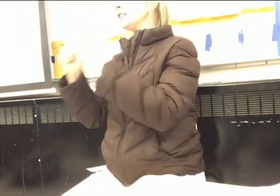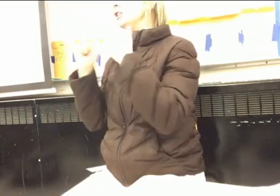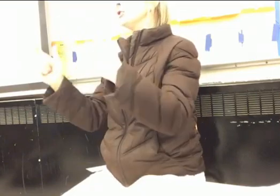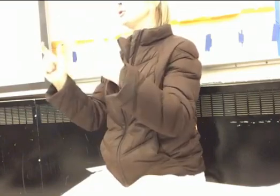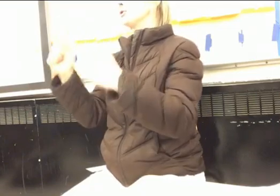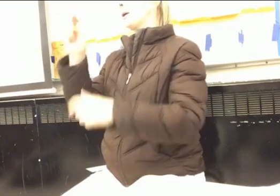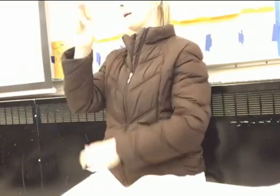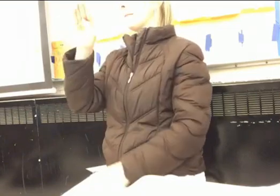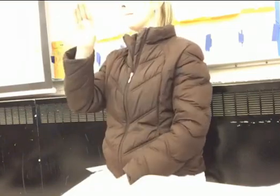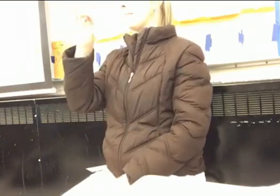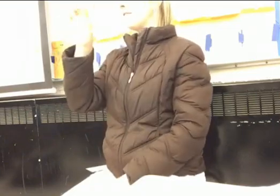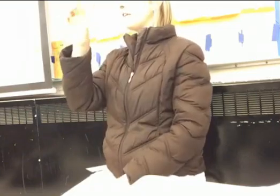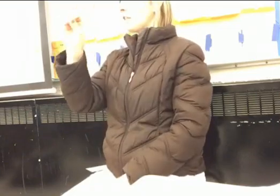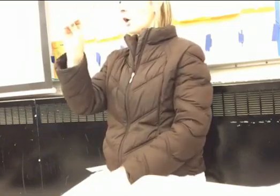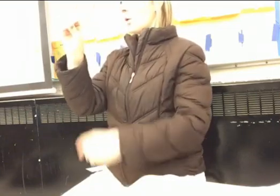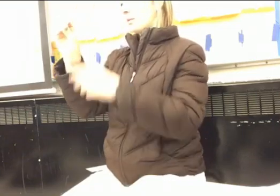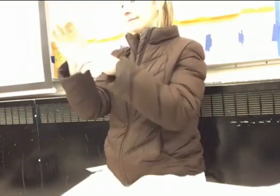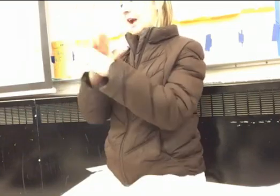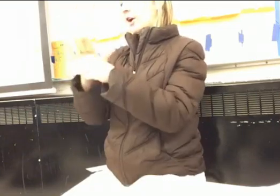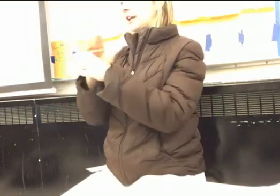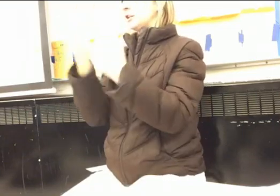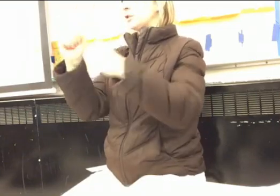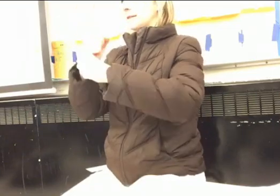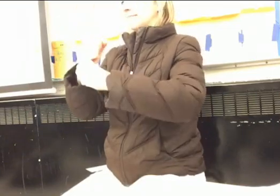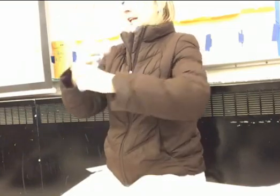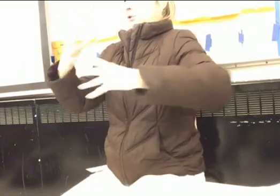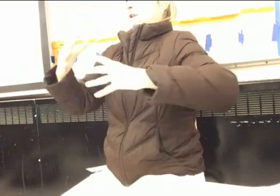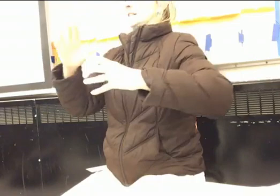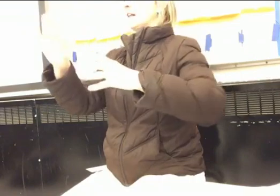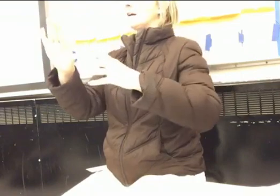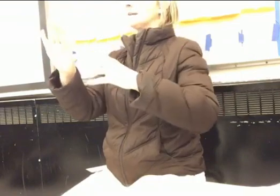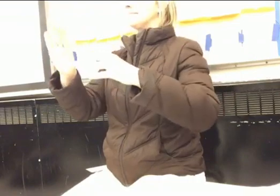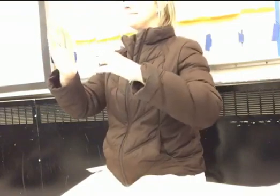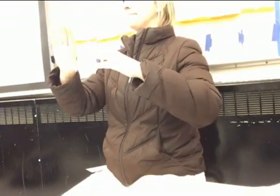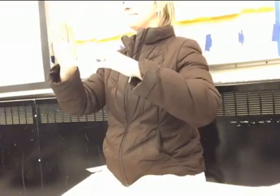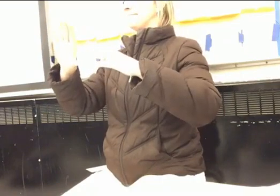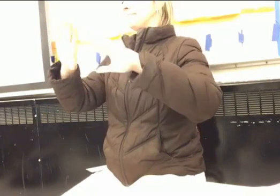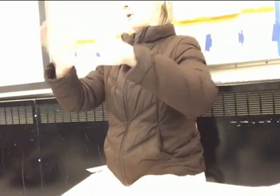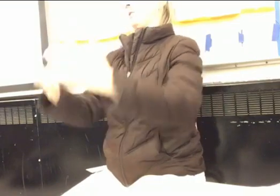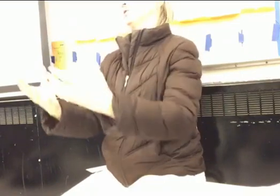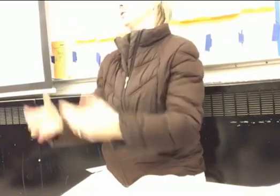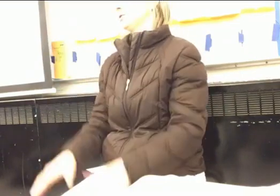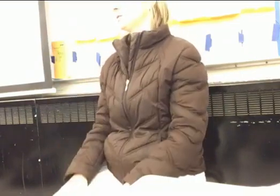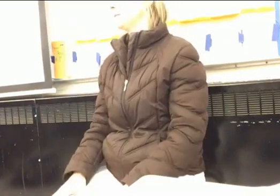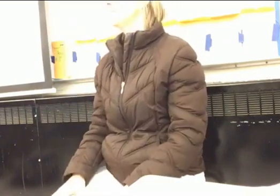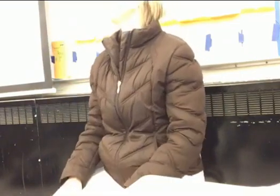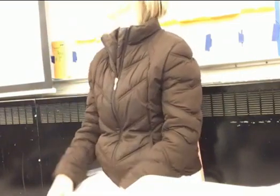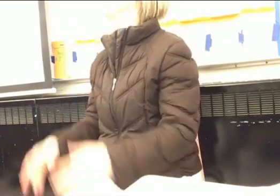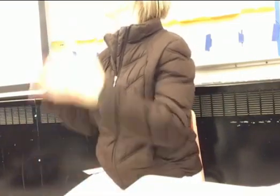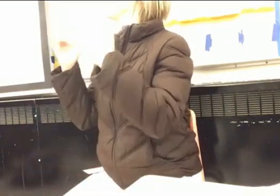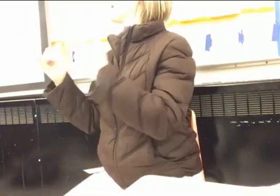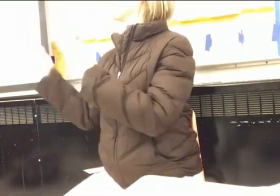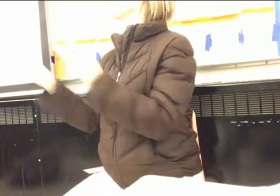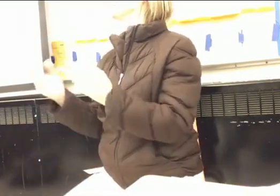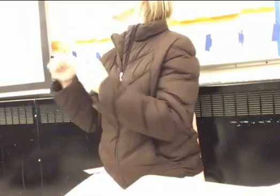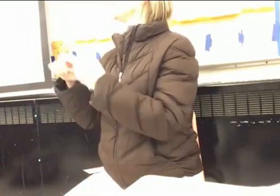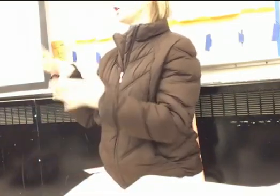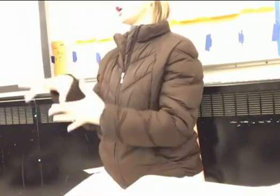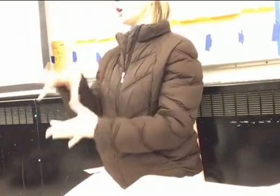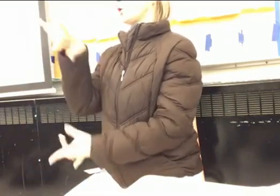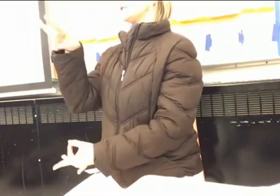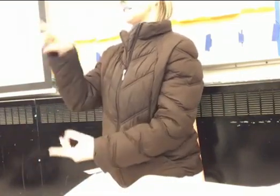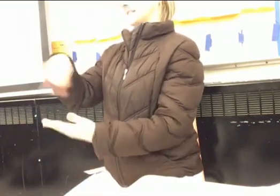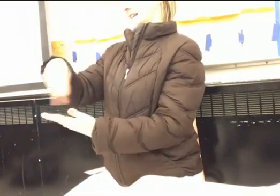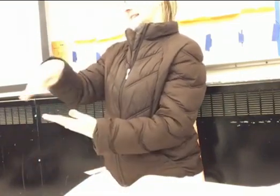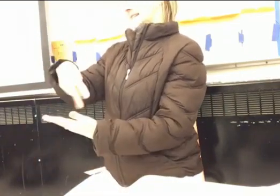bison breeding ground to be able to repopulate the United States bison population. Which brings us to the ghost dance.